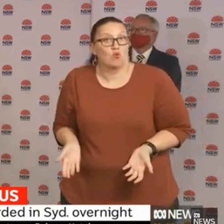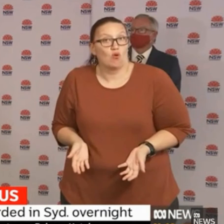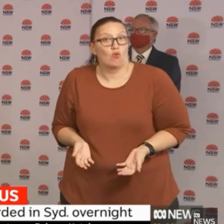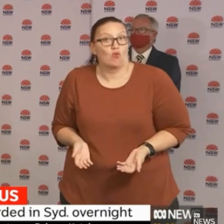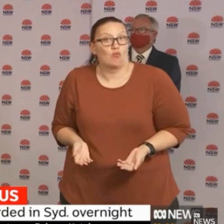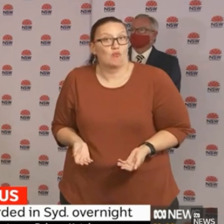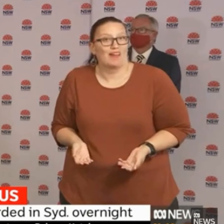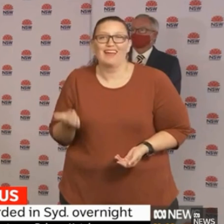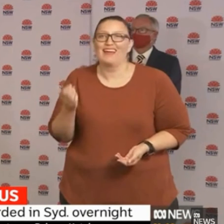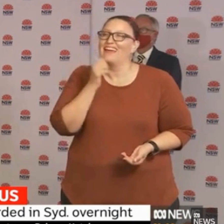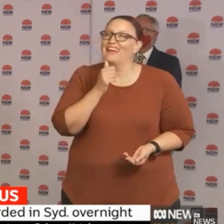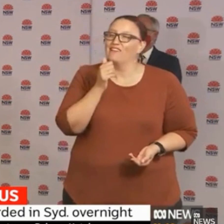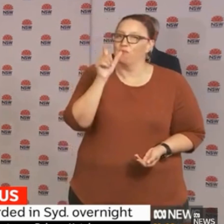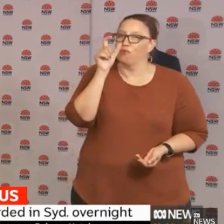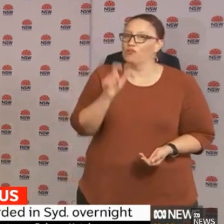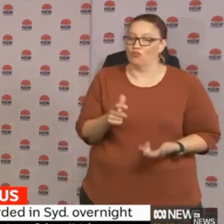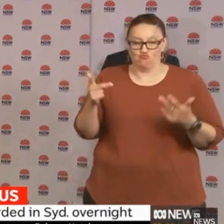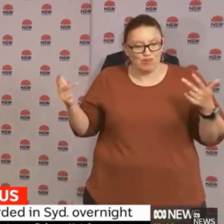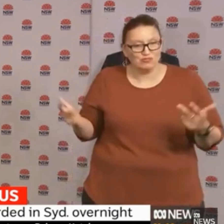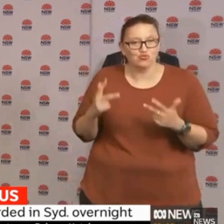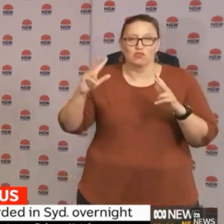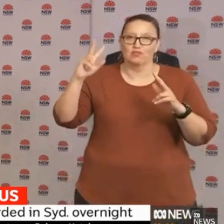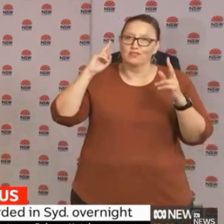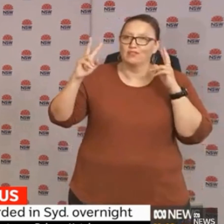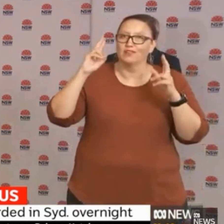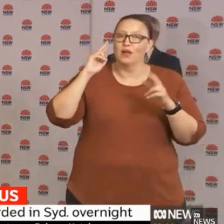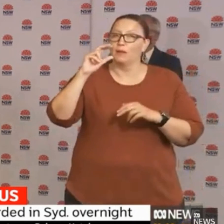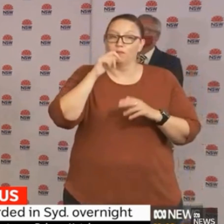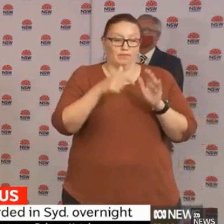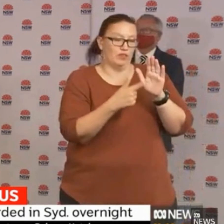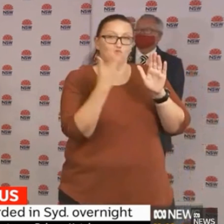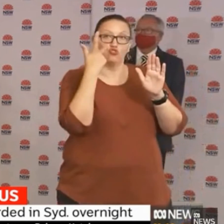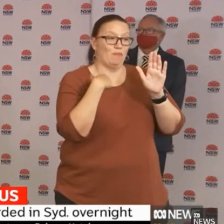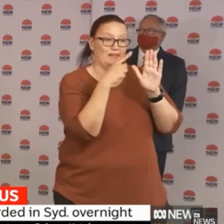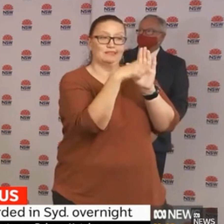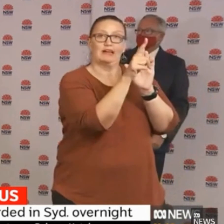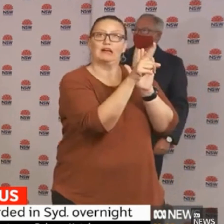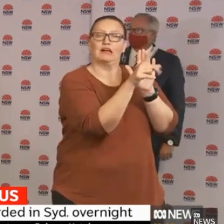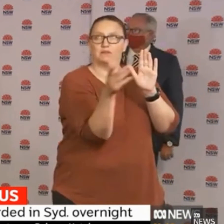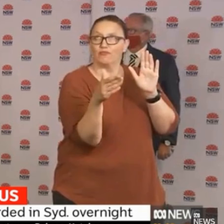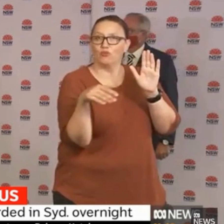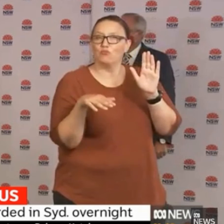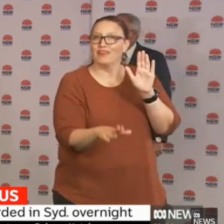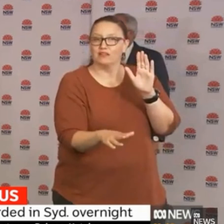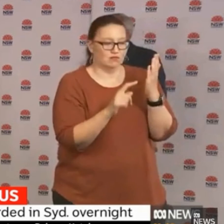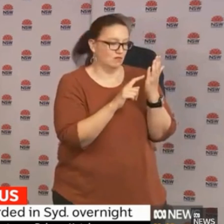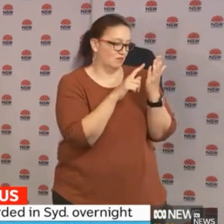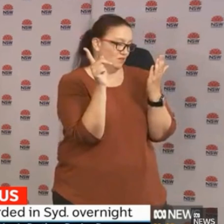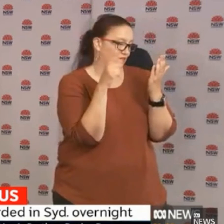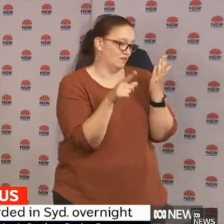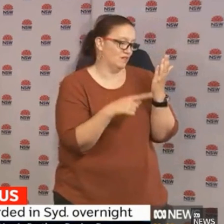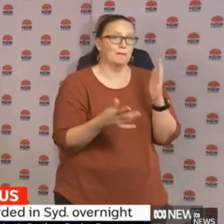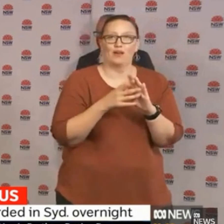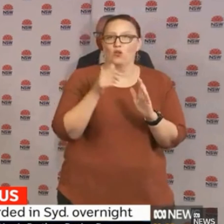COVID safe marshal at that restaurant says, or the venue says, can you show me the tick before you walk in? You know that everybody in there has been logged on. It